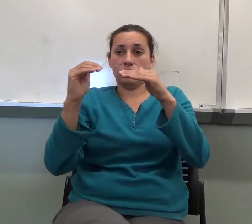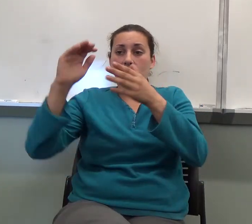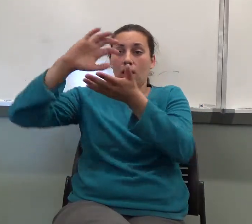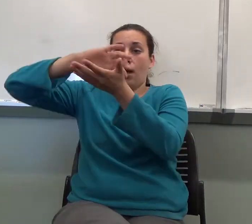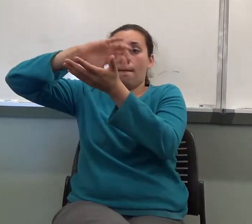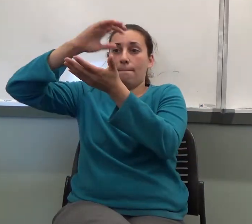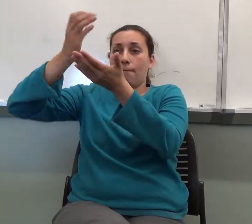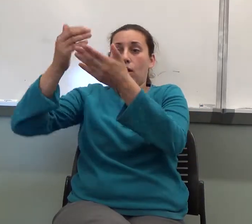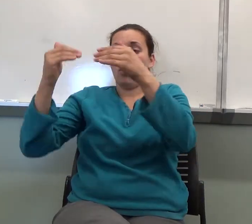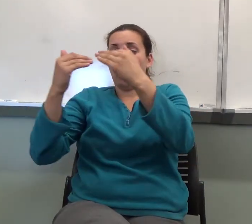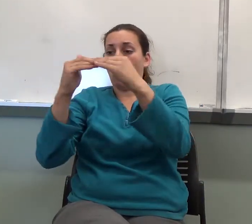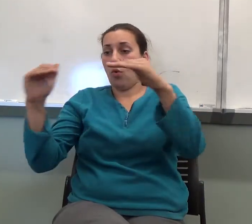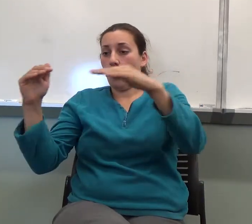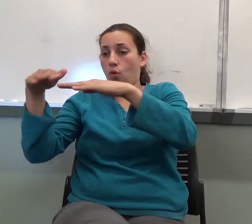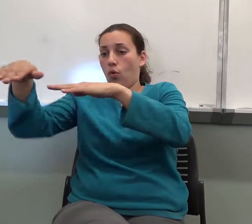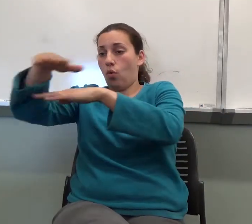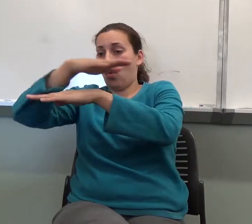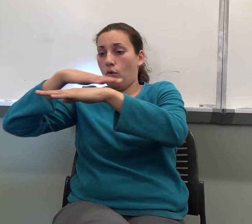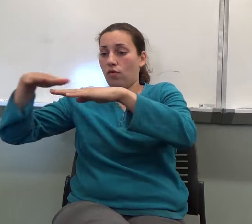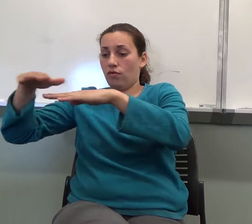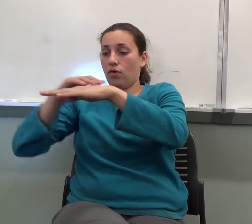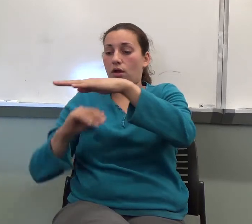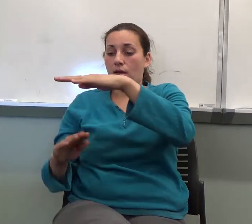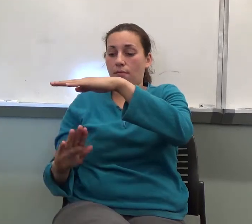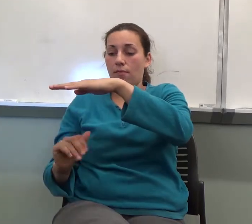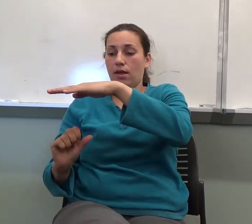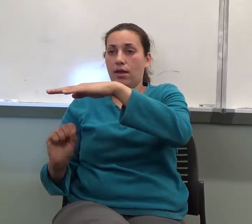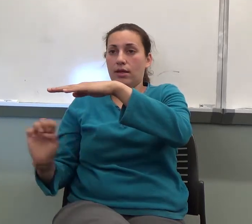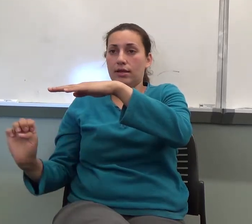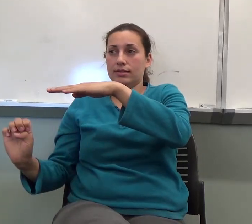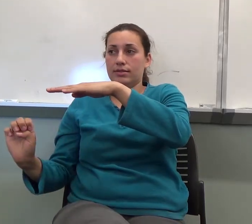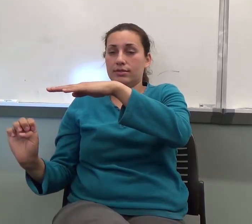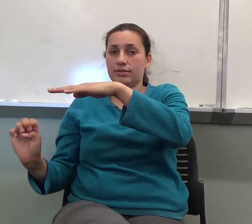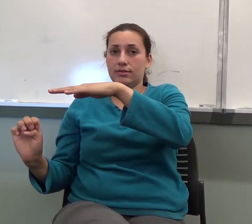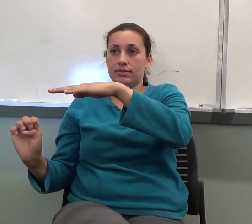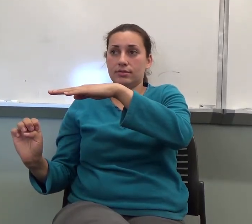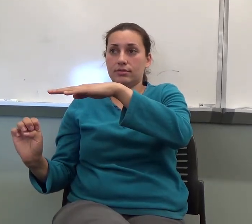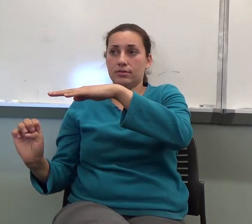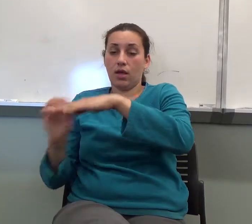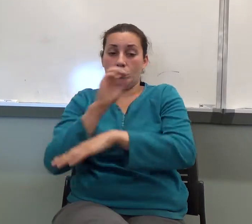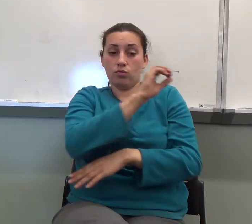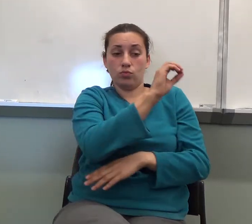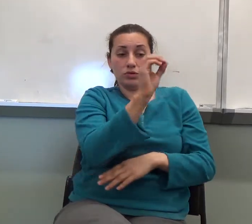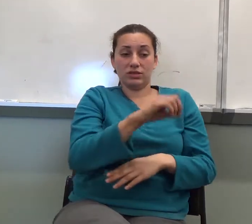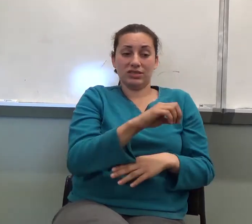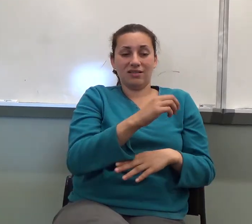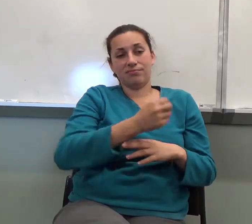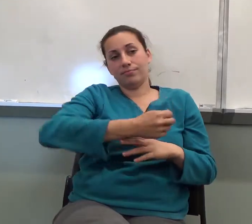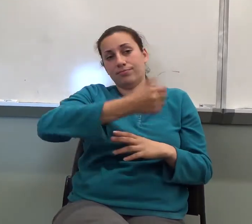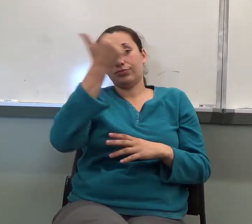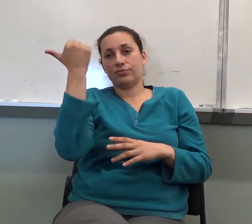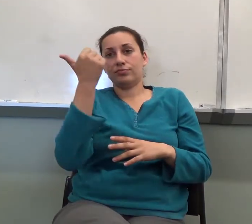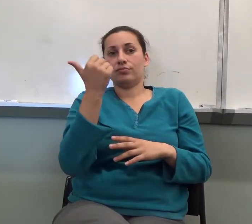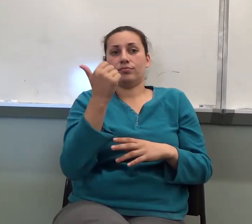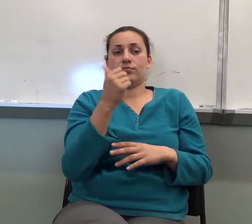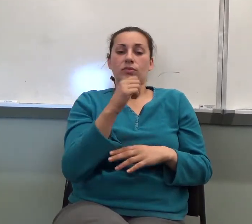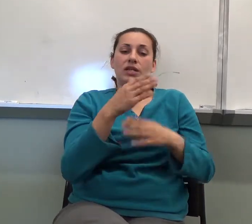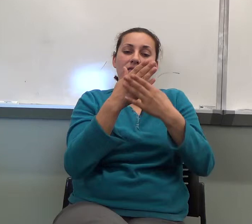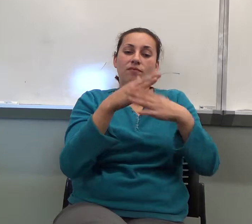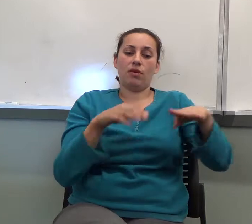But we wrote the percent as being, we dropped the percent sign and wrote it as being divided by 100. So the number of the percent divided